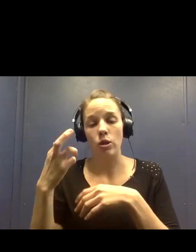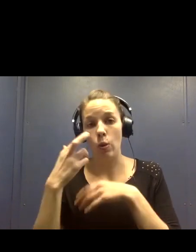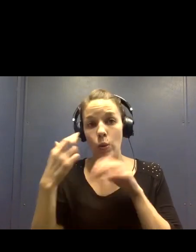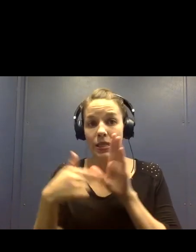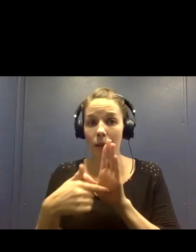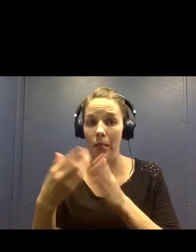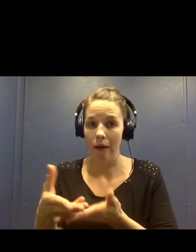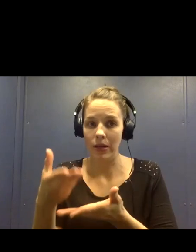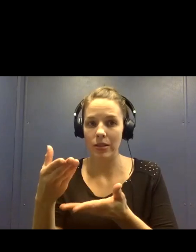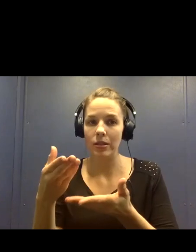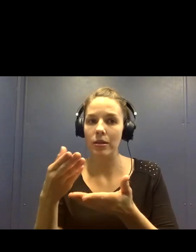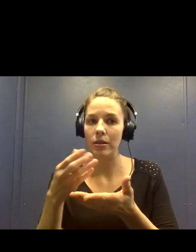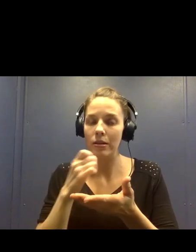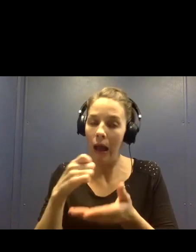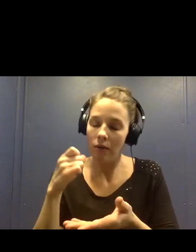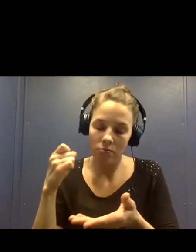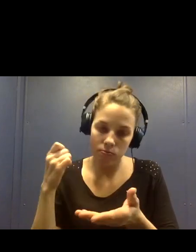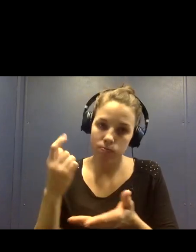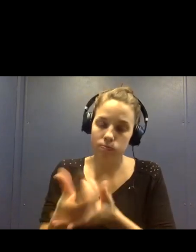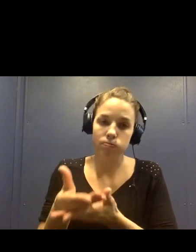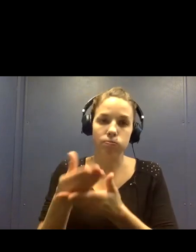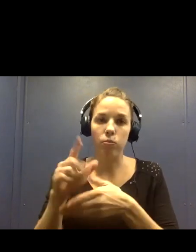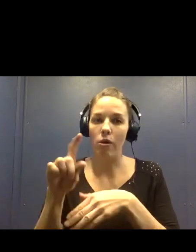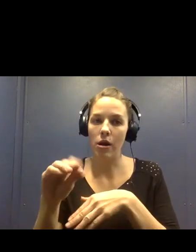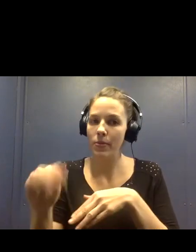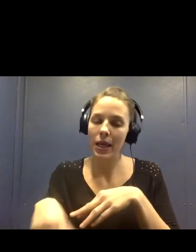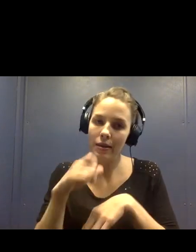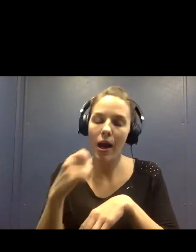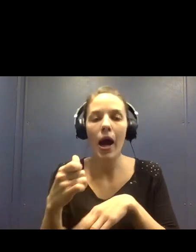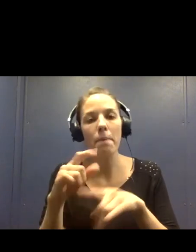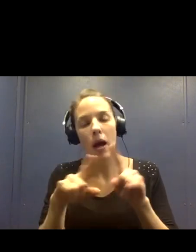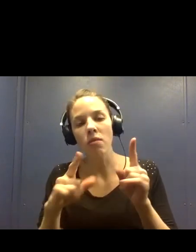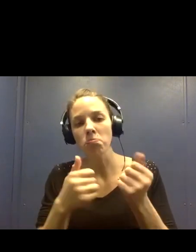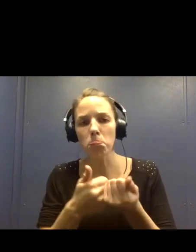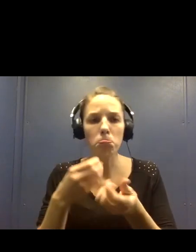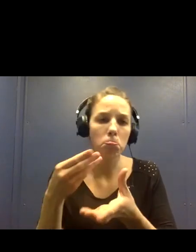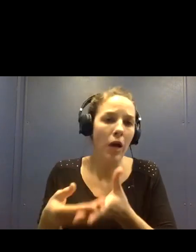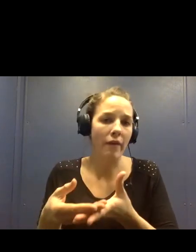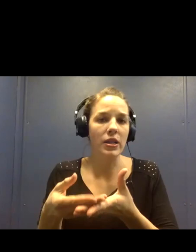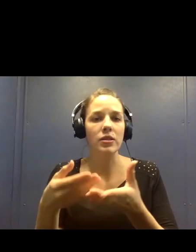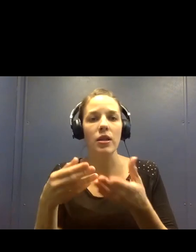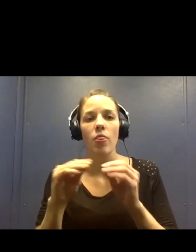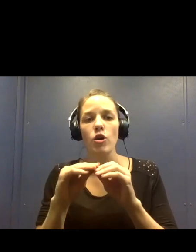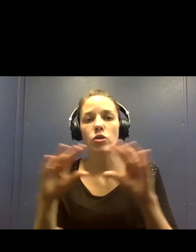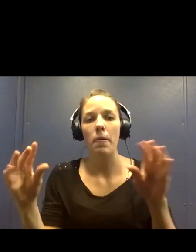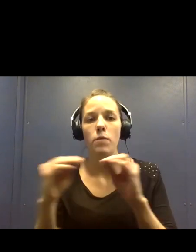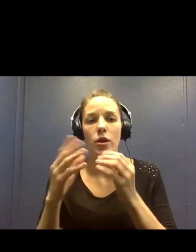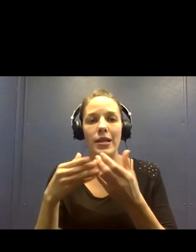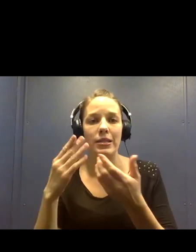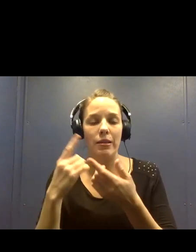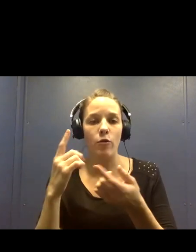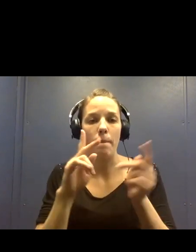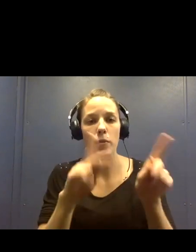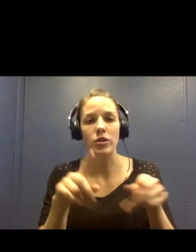not solid evidence, but very reasonable evidence that they are transmitted more easily from person to